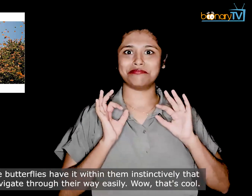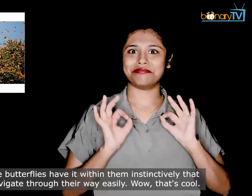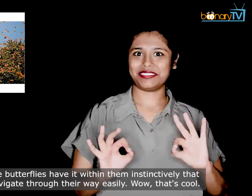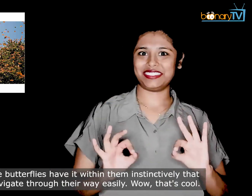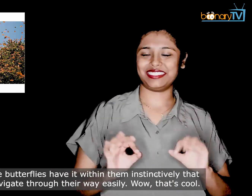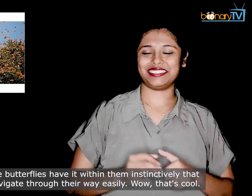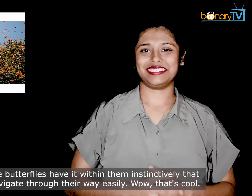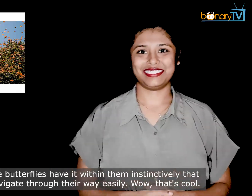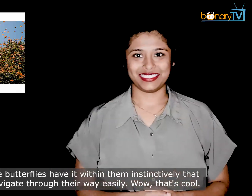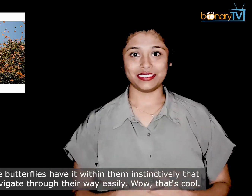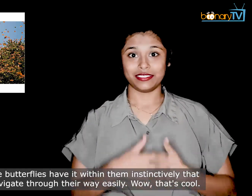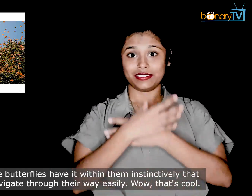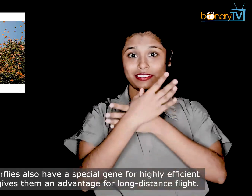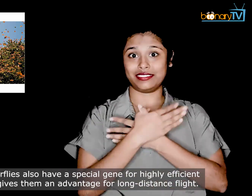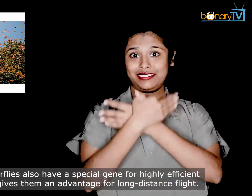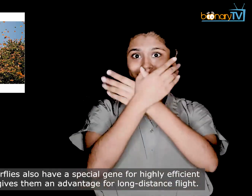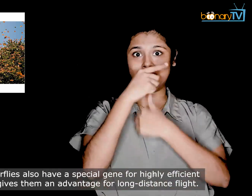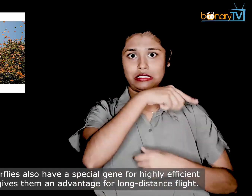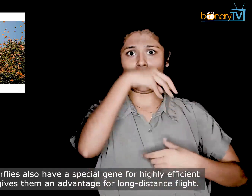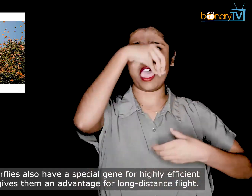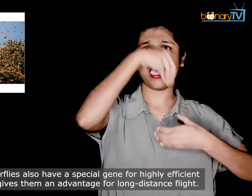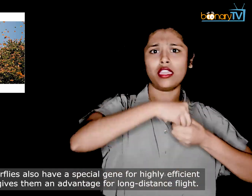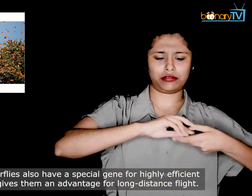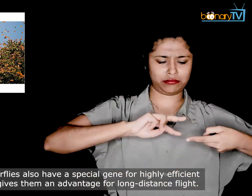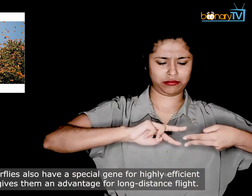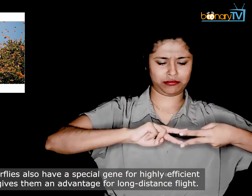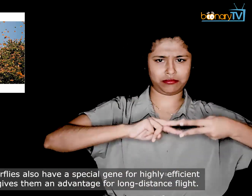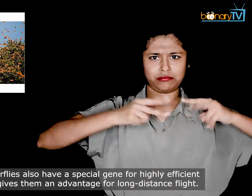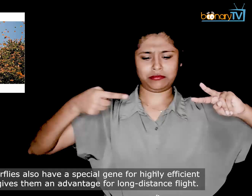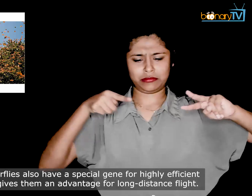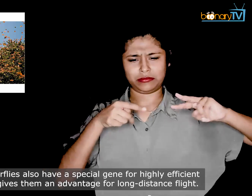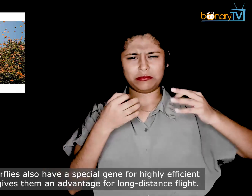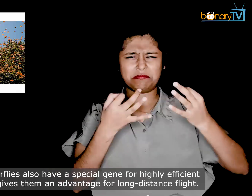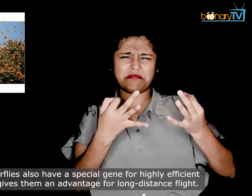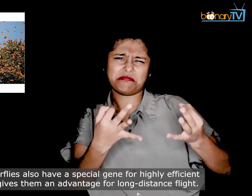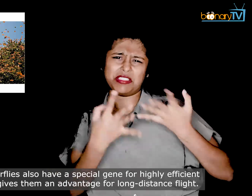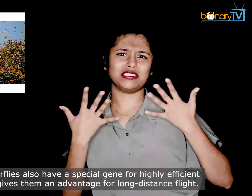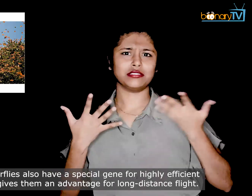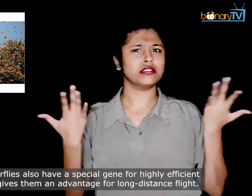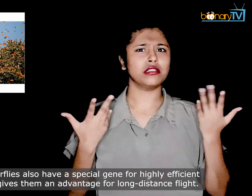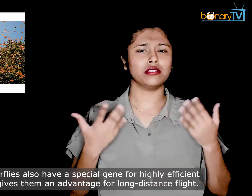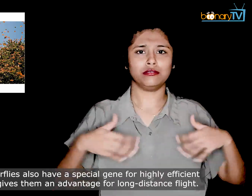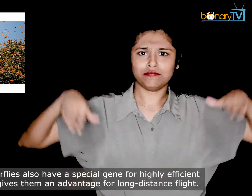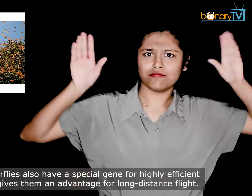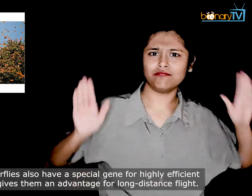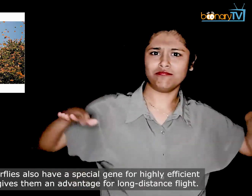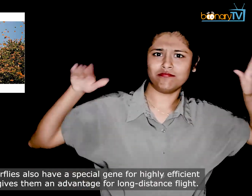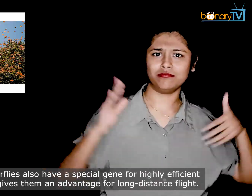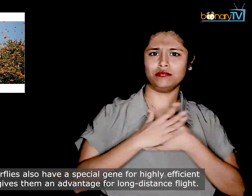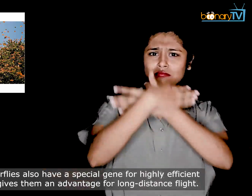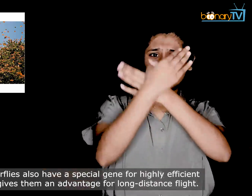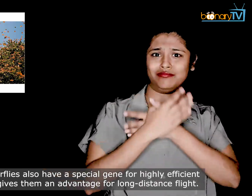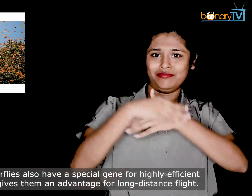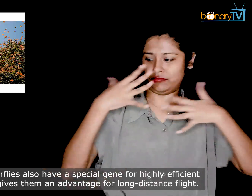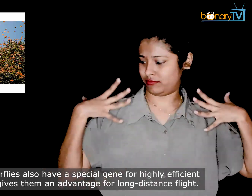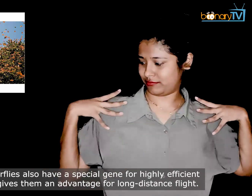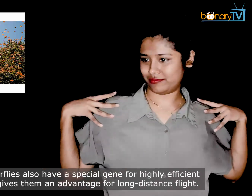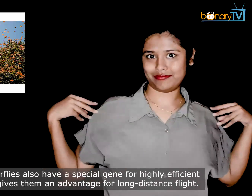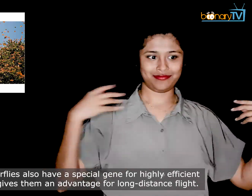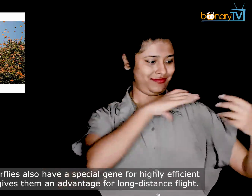Wow, that's cool. Monarch butterflies also have a special gene for highly efficient muscles that gives